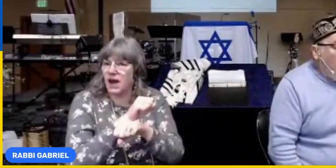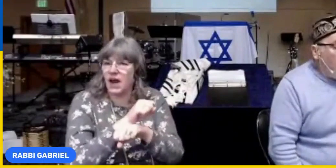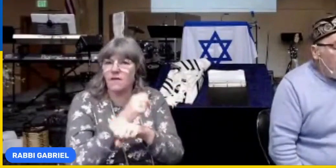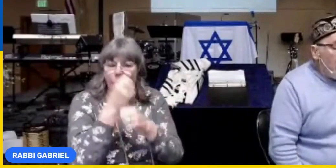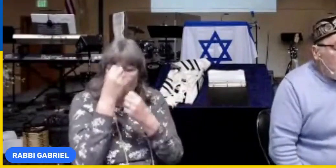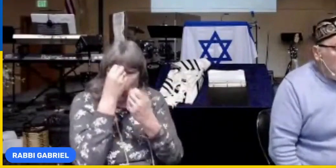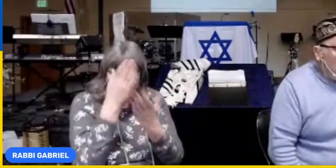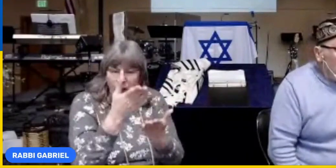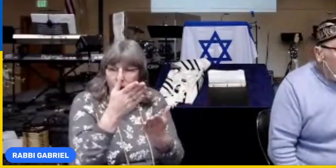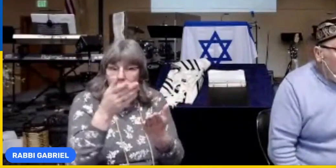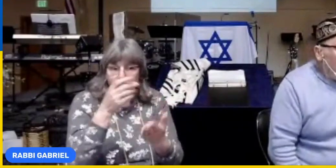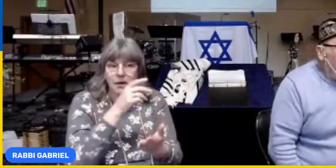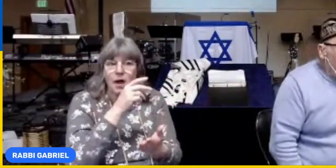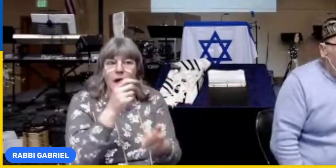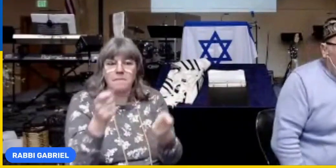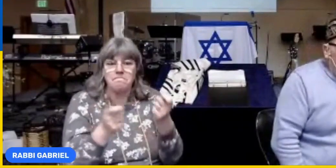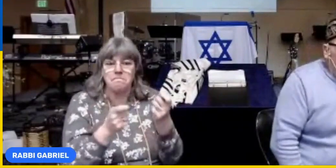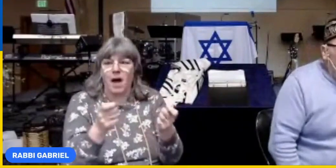told.